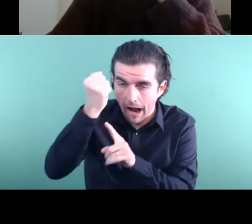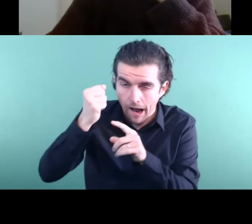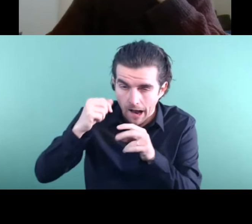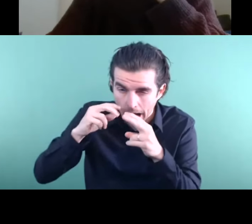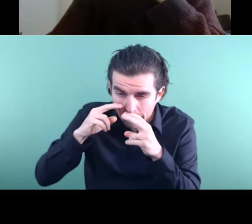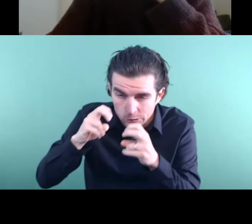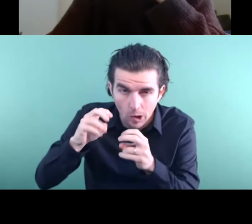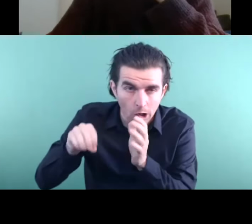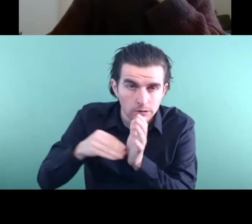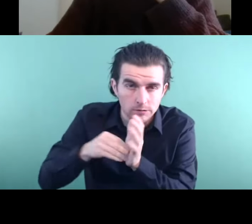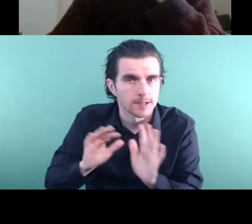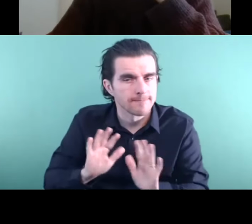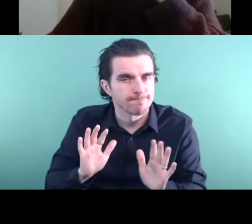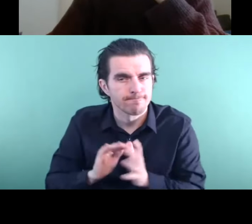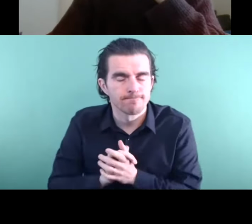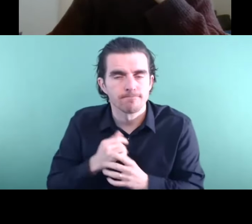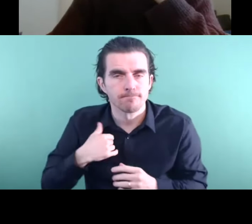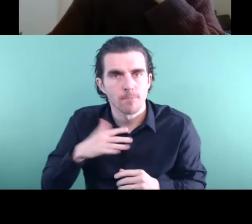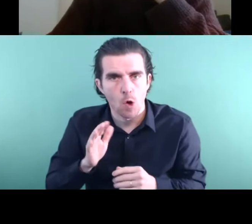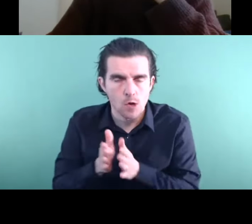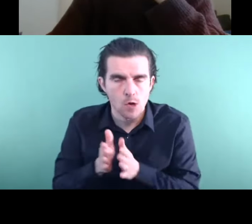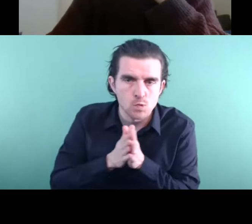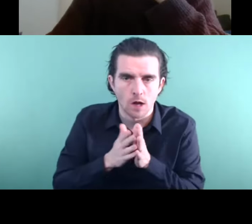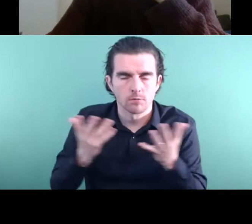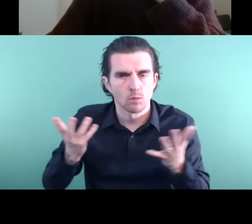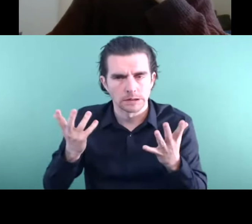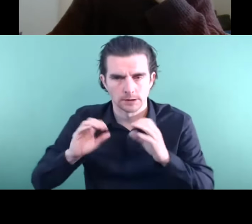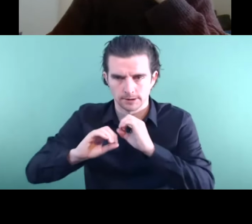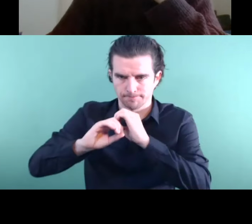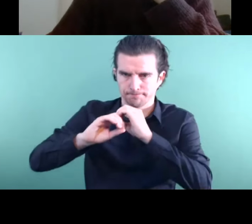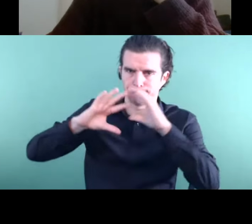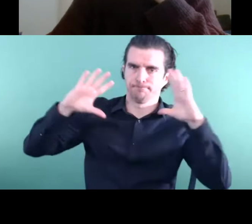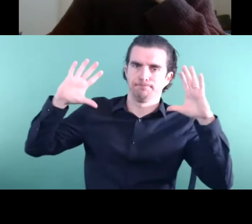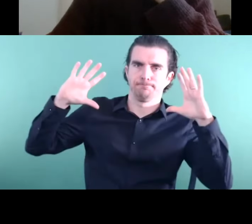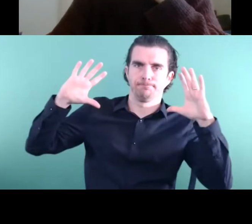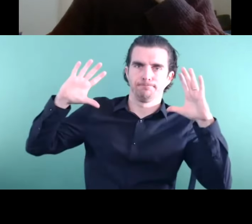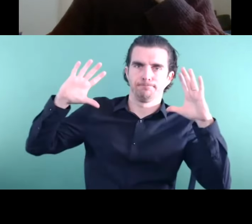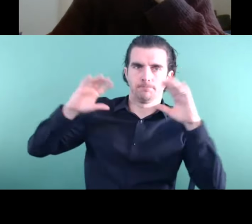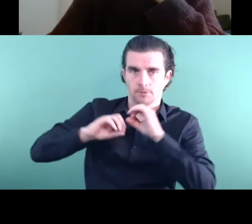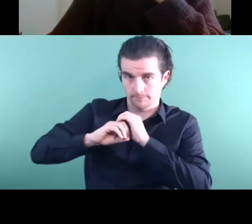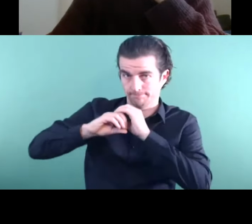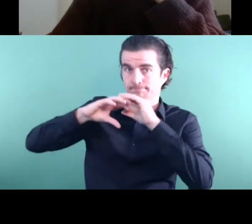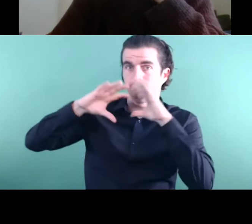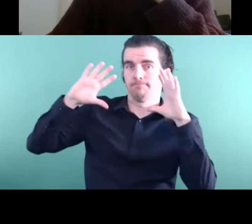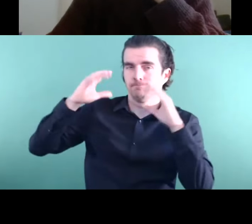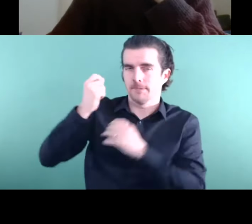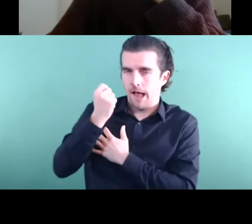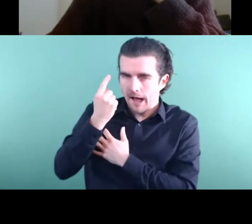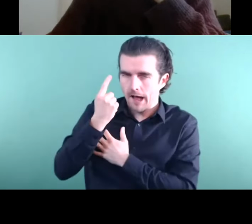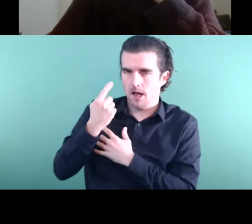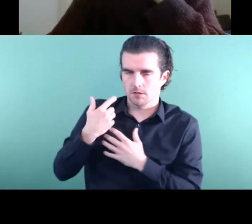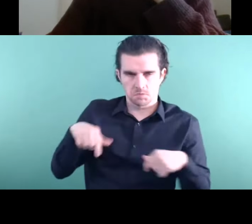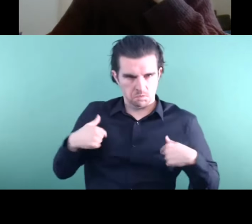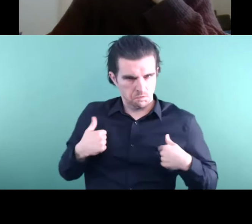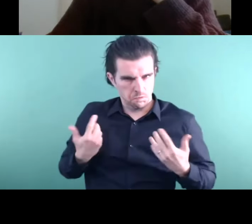not know, what has not been addressed, and why has it not been addressed. Often that's because the data are created